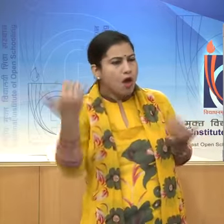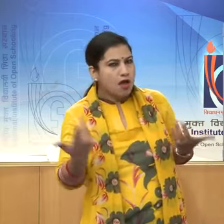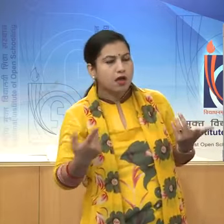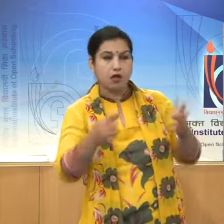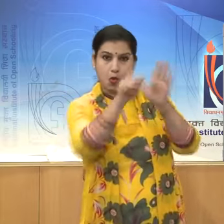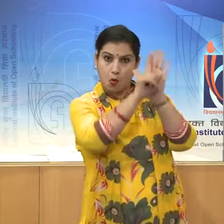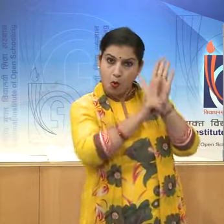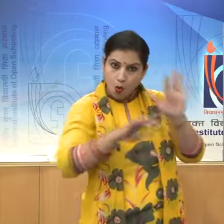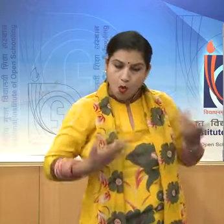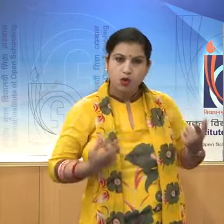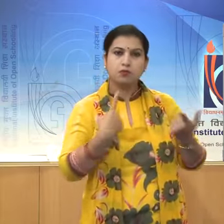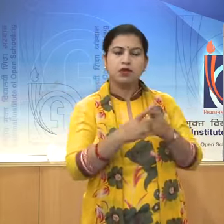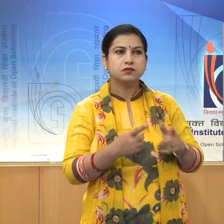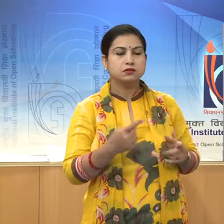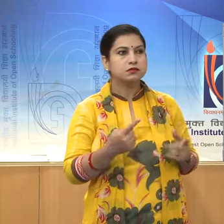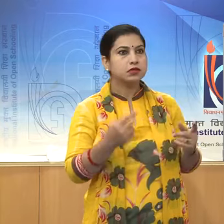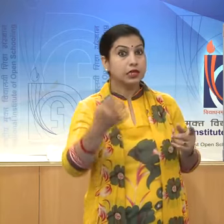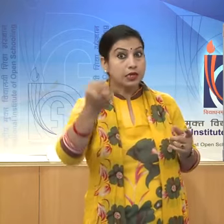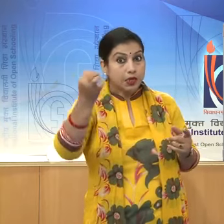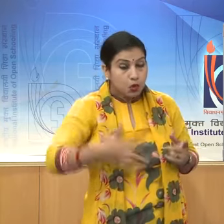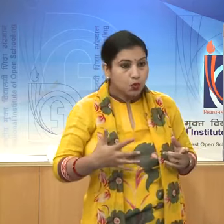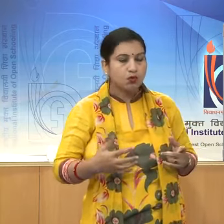laws and discoveries.